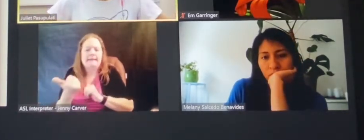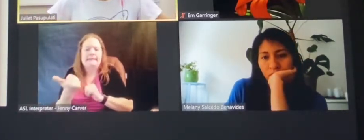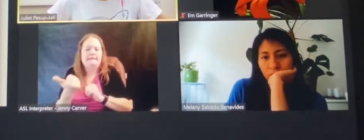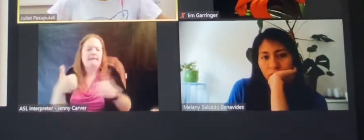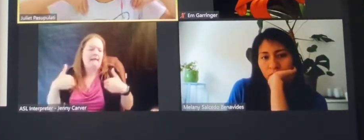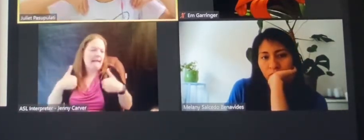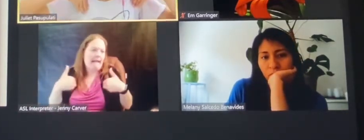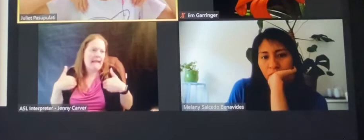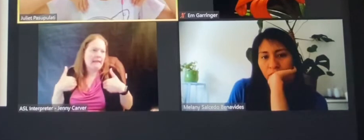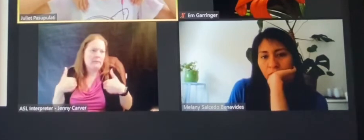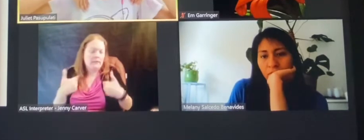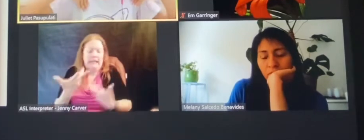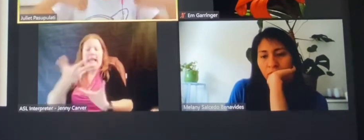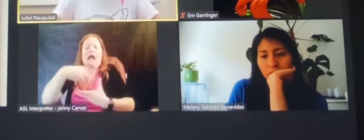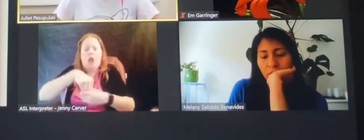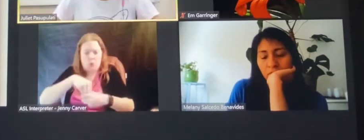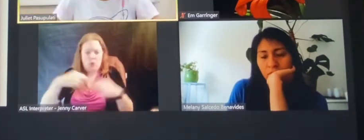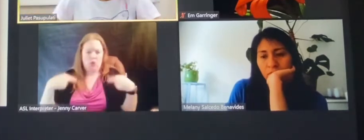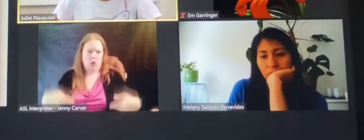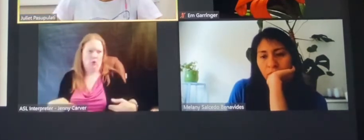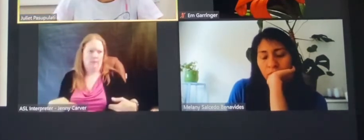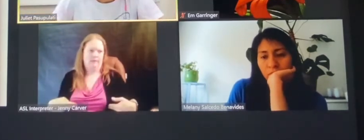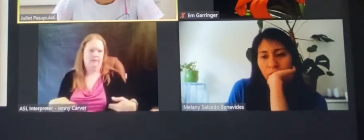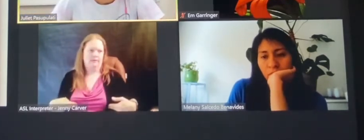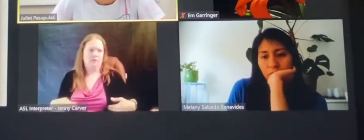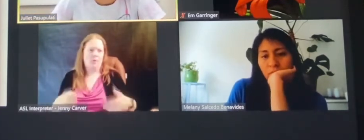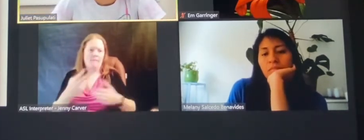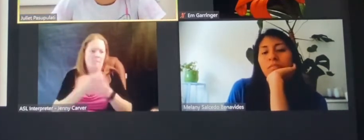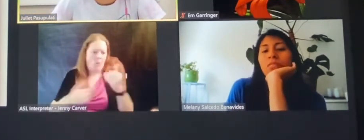any animal, including humans.